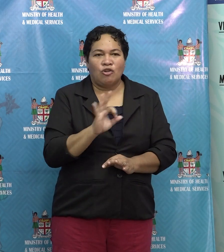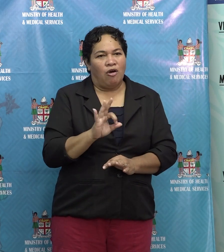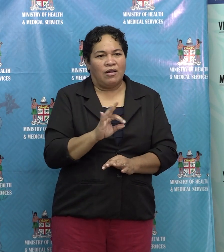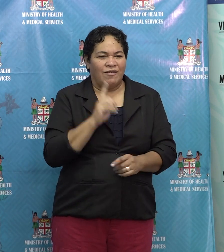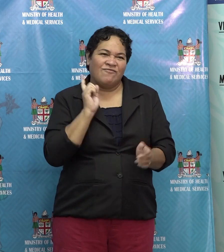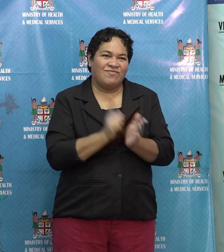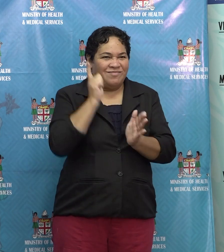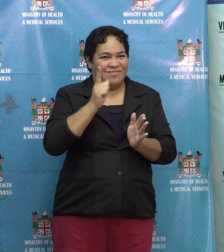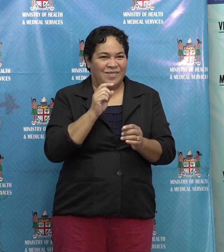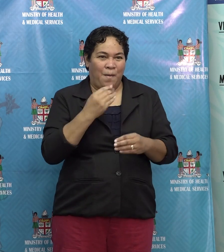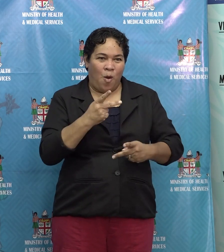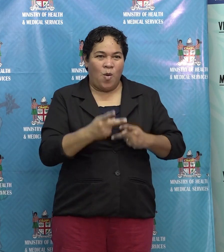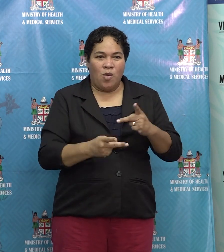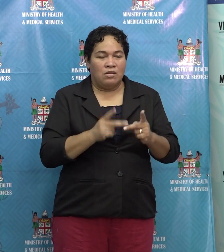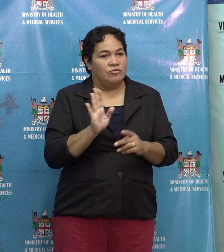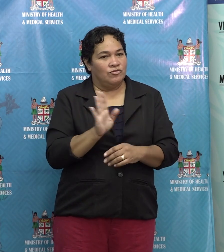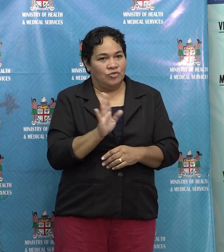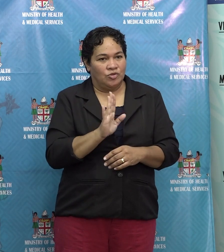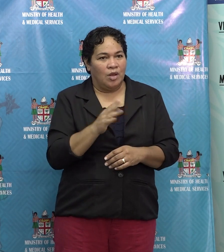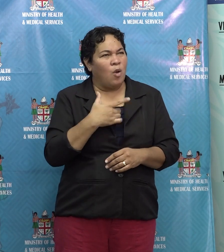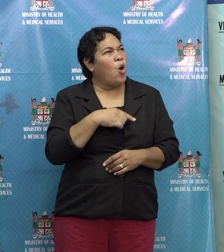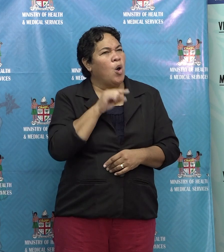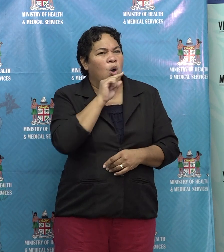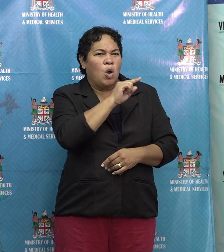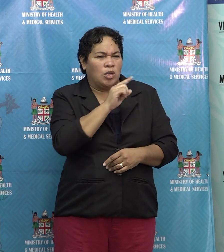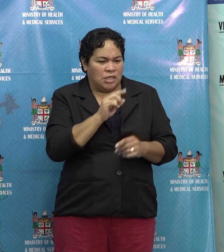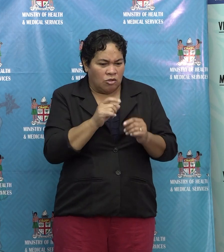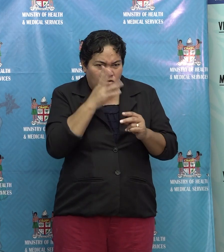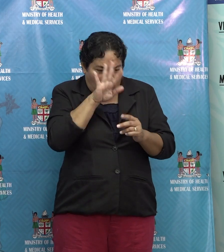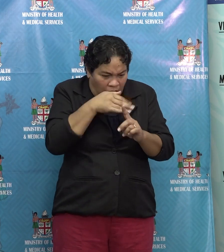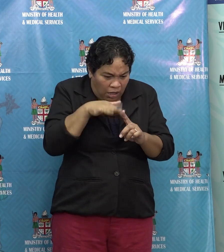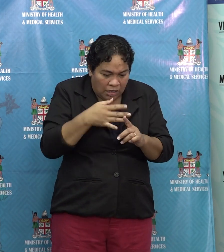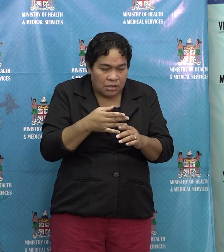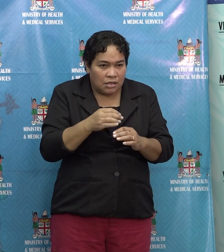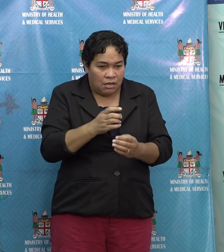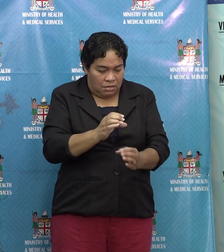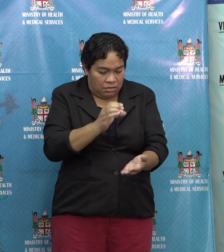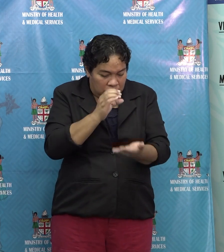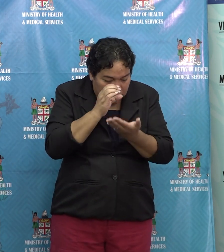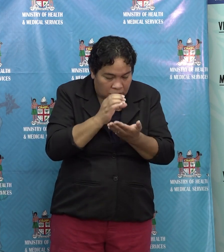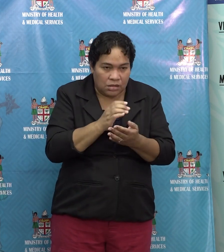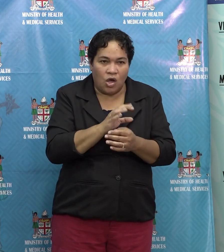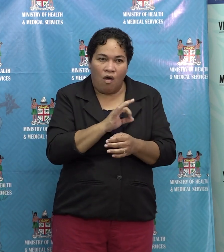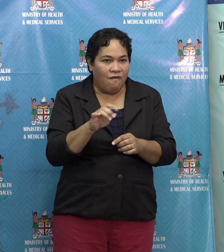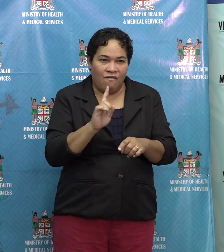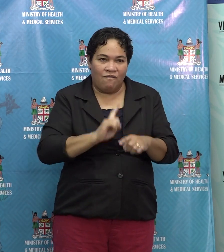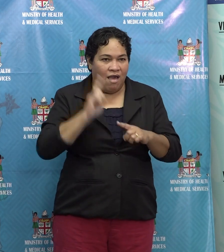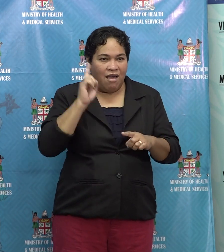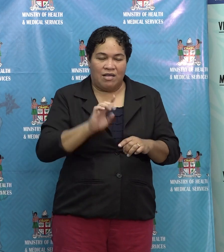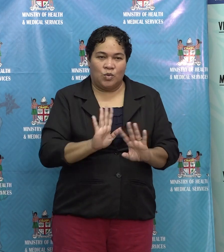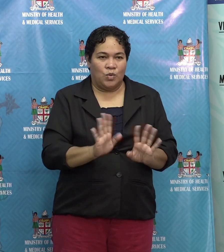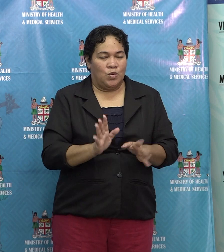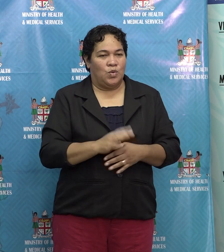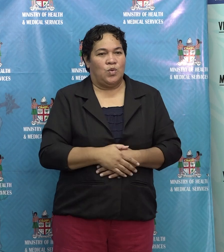very quick process because the whole process of genomic sequencing is never fast. So I